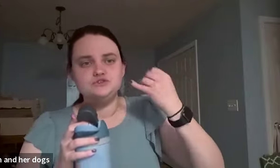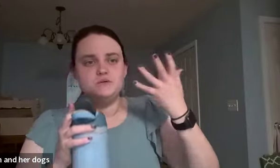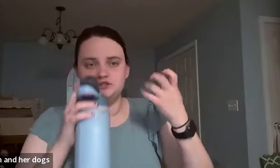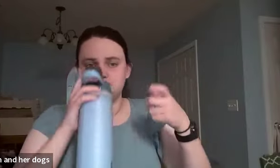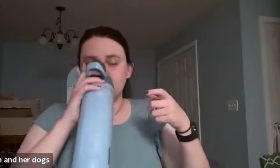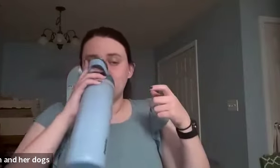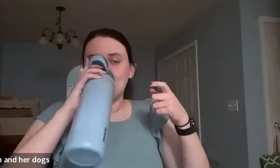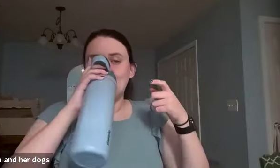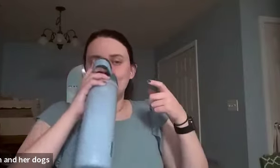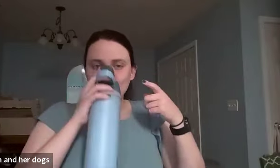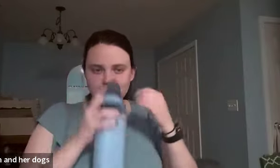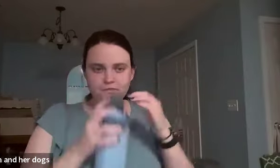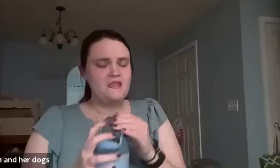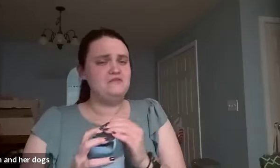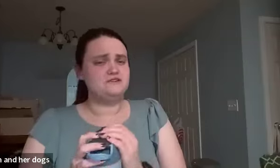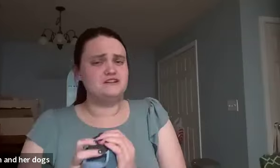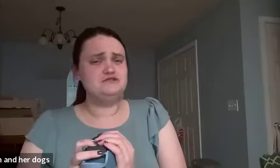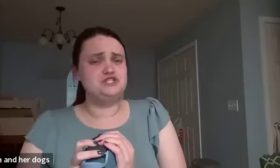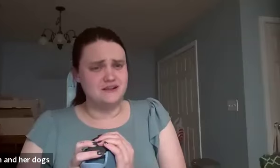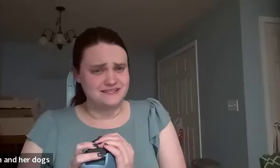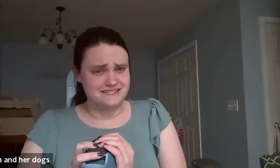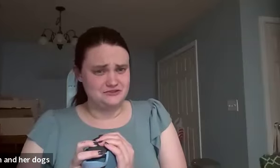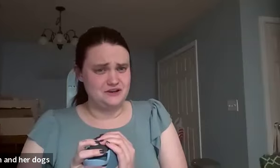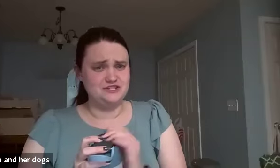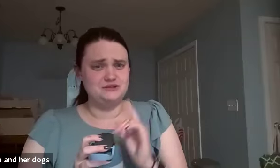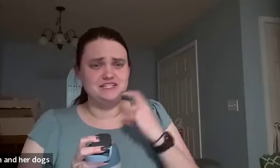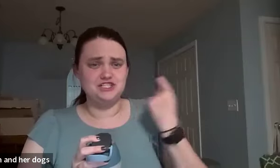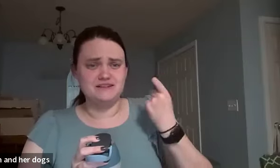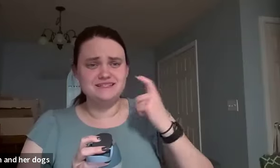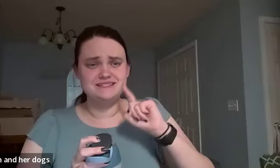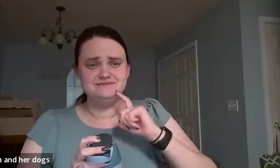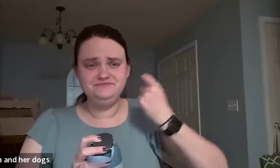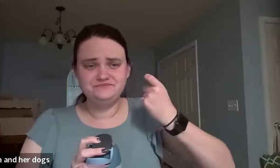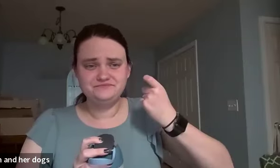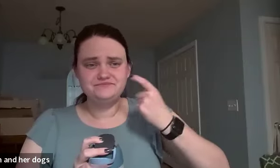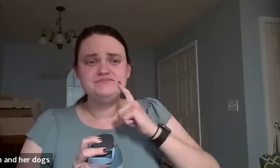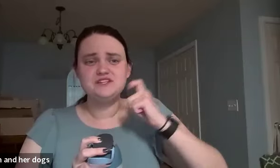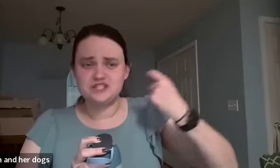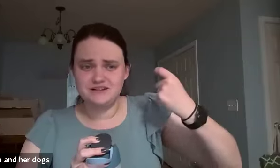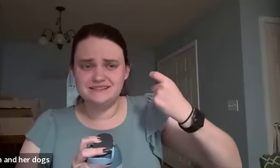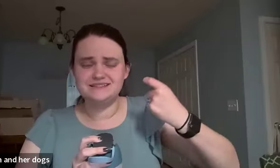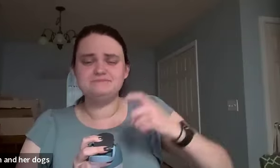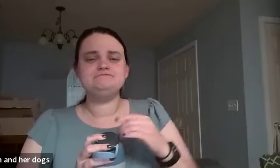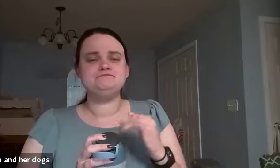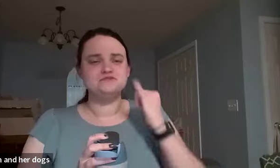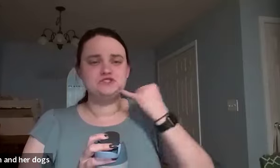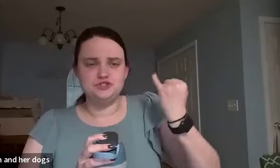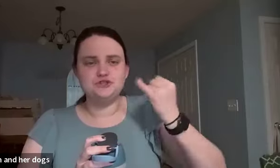juice, I want juice. There's also jealous near there too. It's like jealous, jealous. So